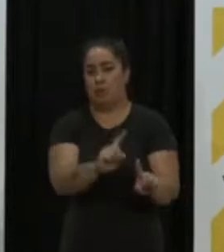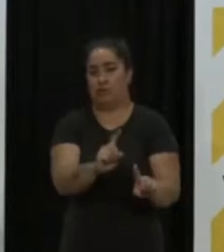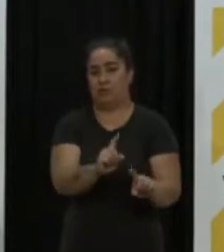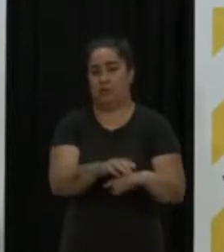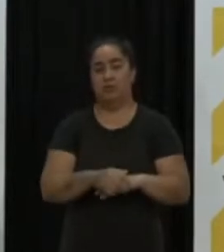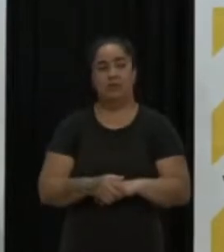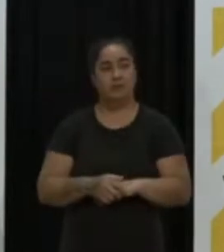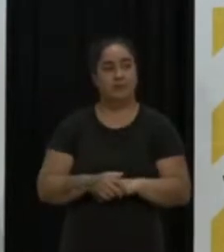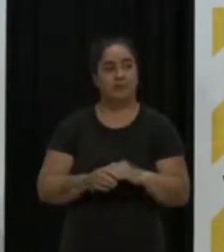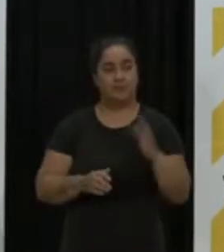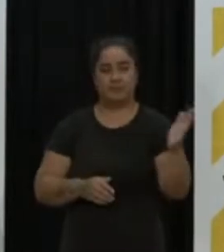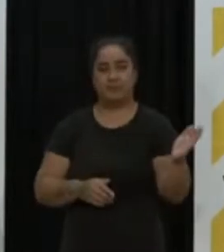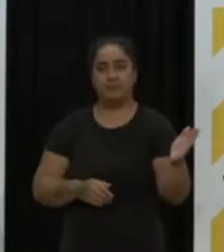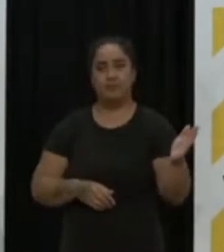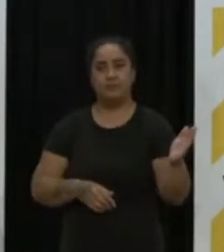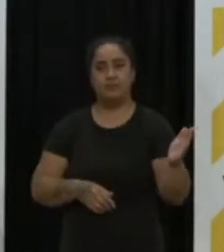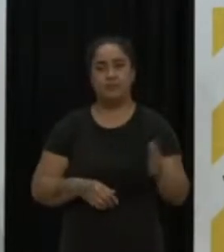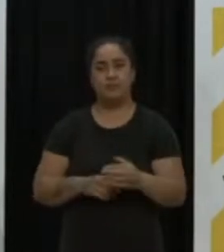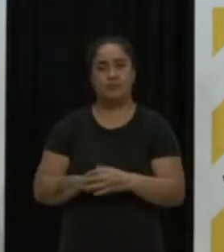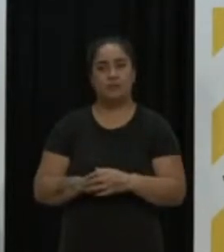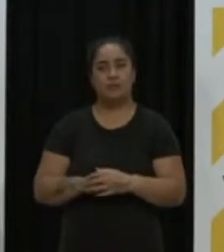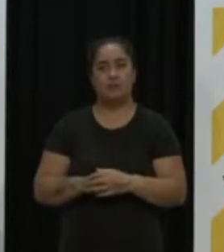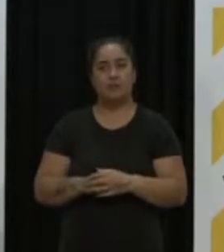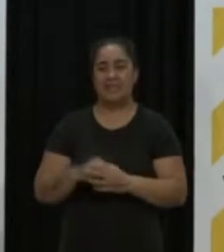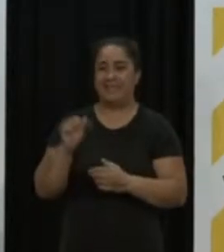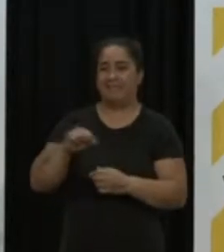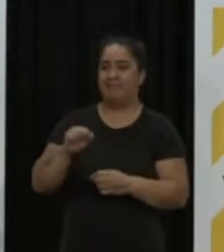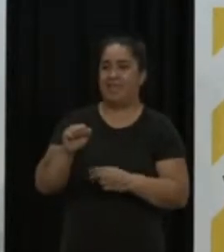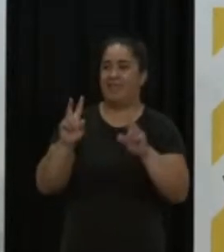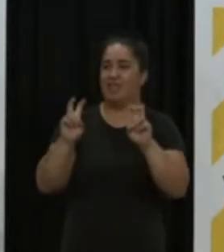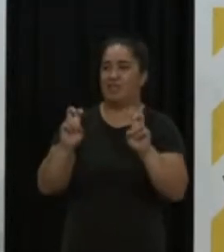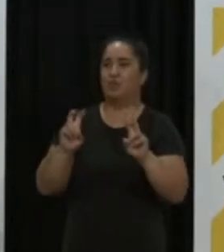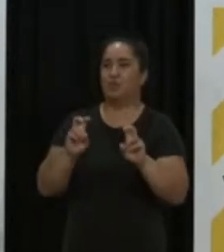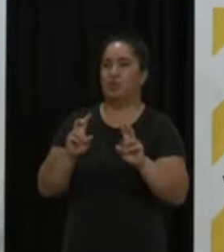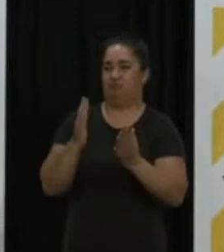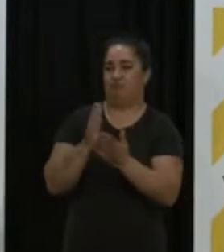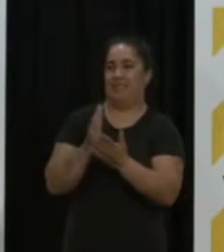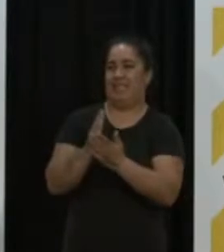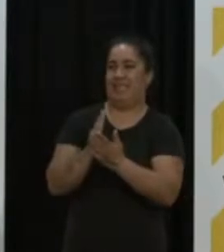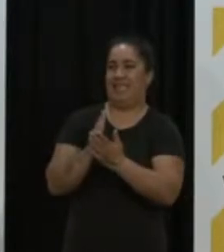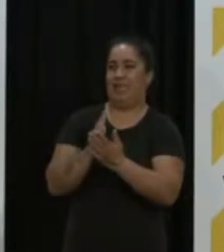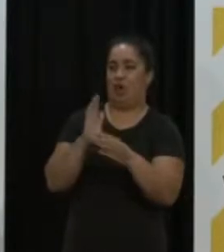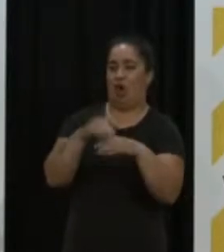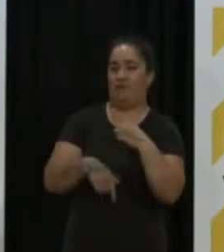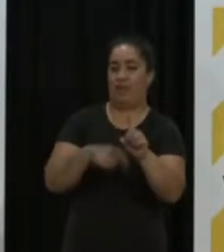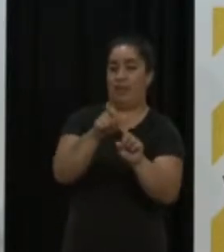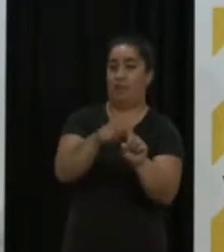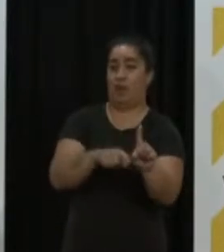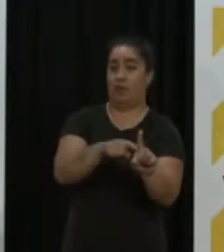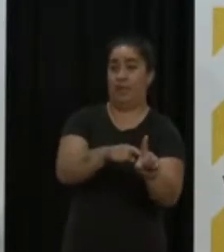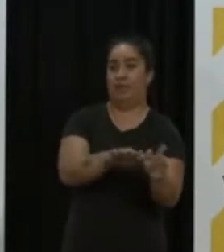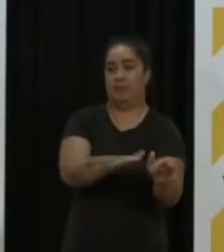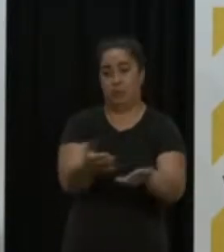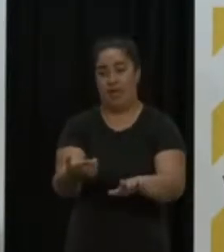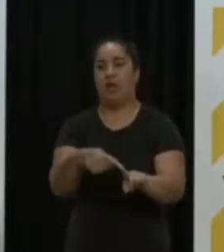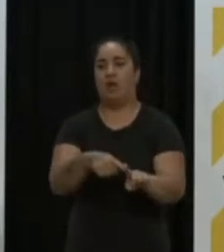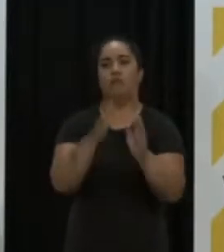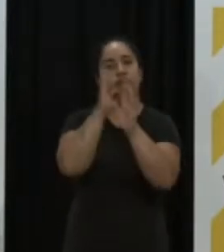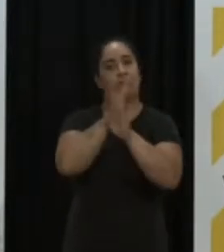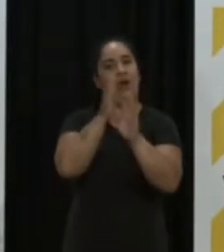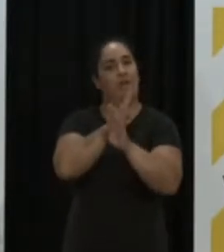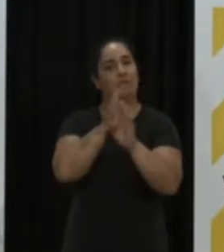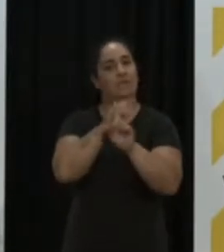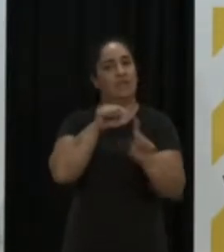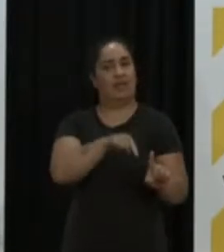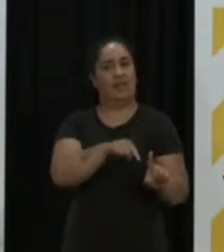issue to date has been it's been attributable to individuals. So obviously there is a privacy issue. I'm not going to say that as the